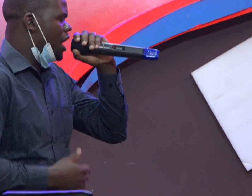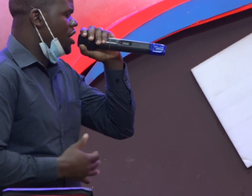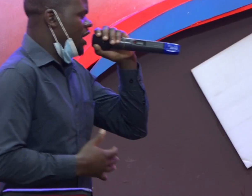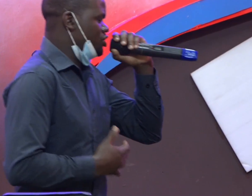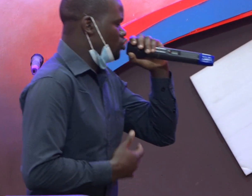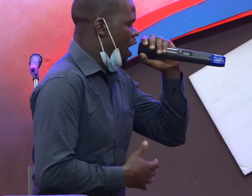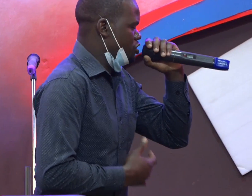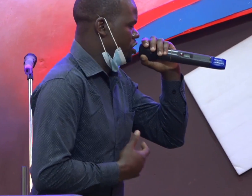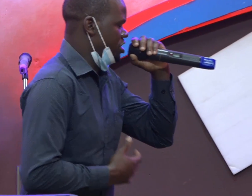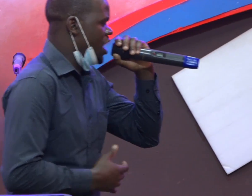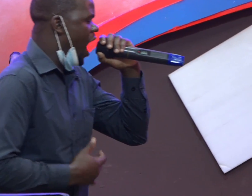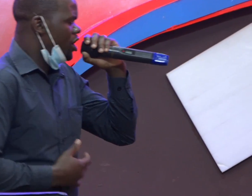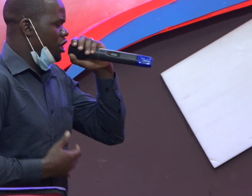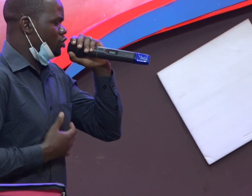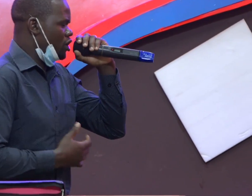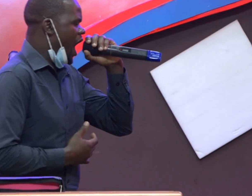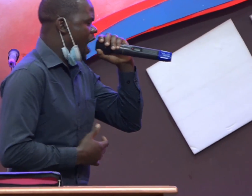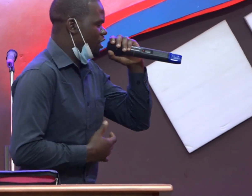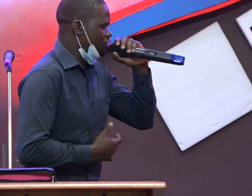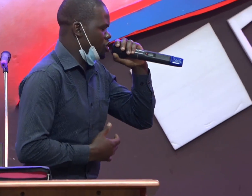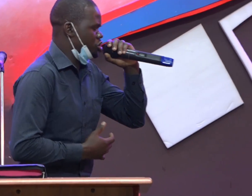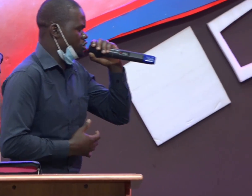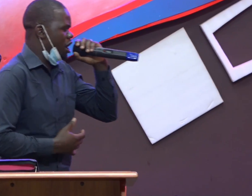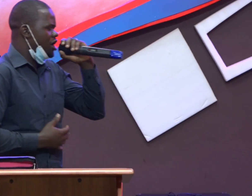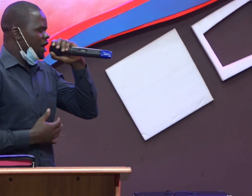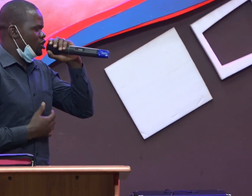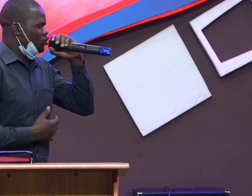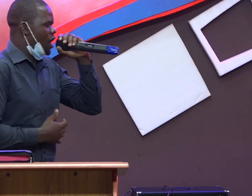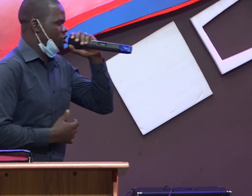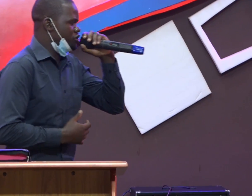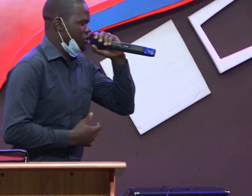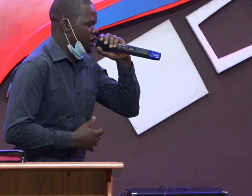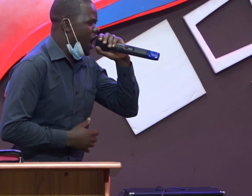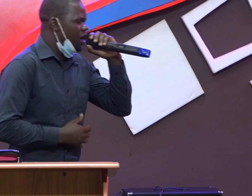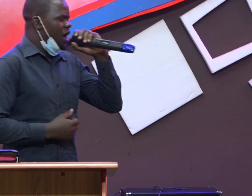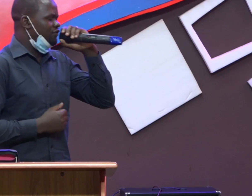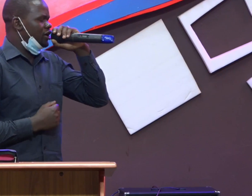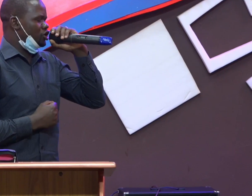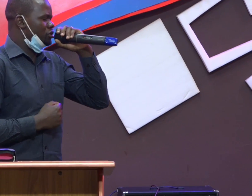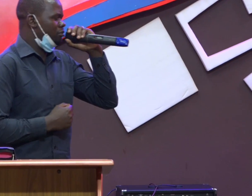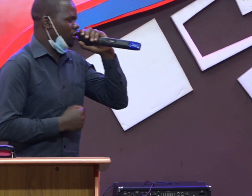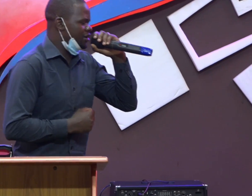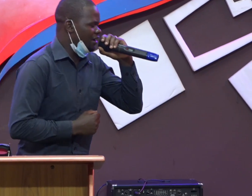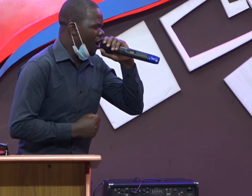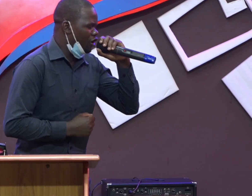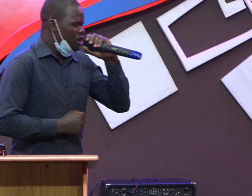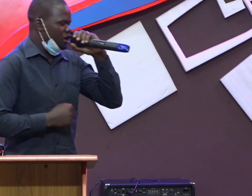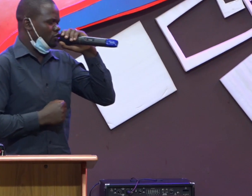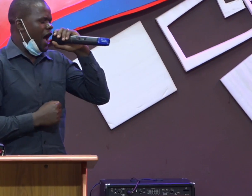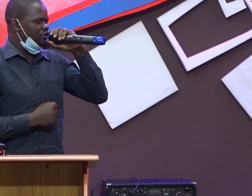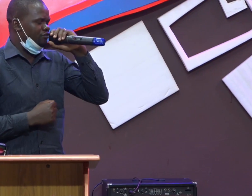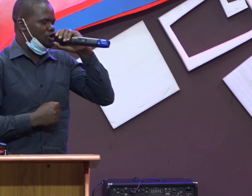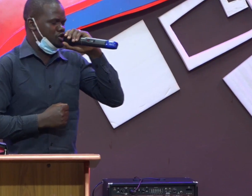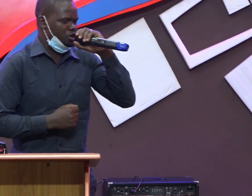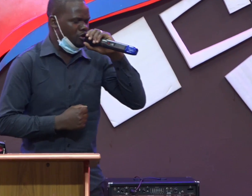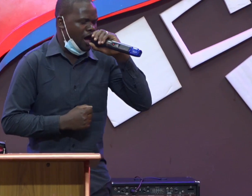of Glory, that is why you hear the cry of your children. That is why you see, Heavenly King of Glory, Lord, the